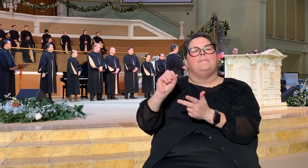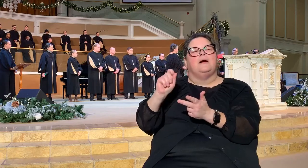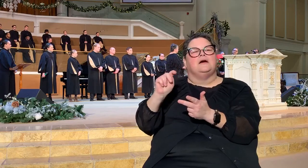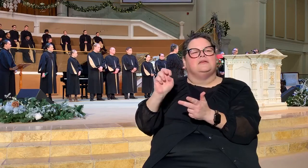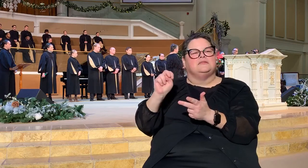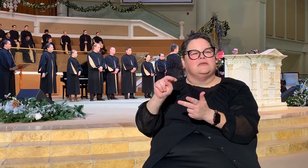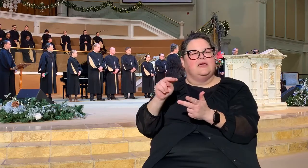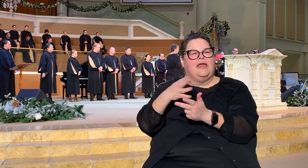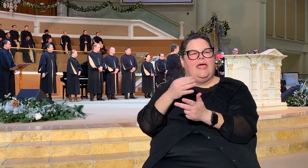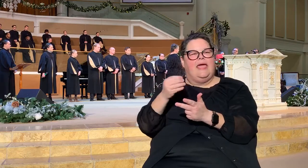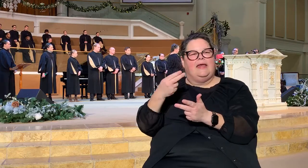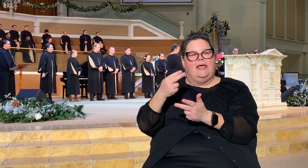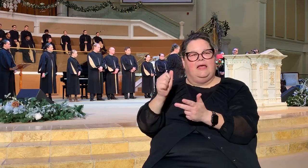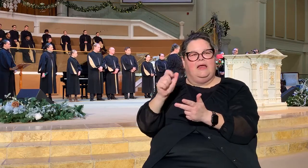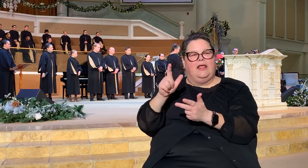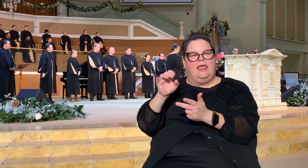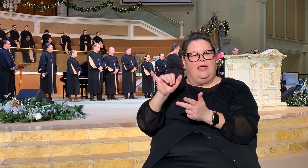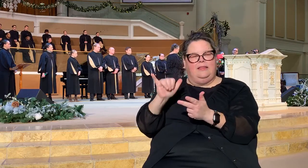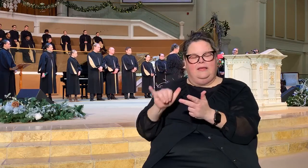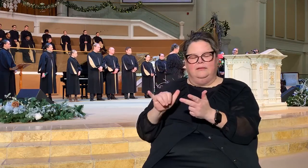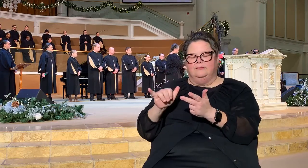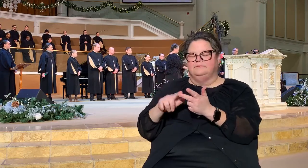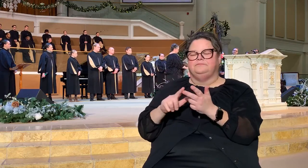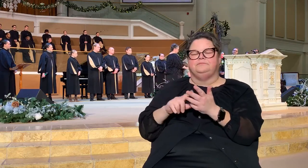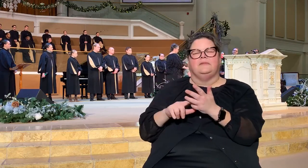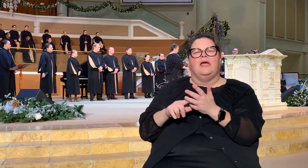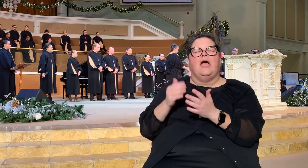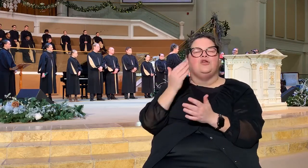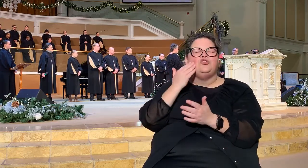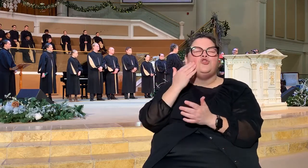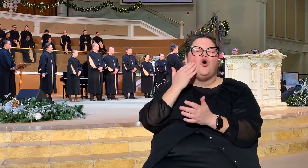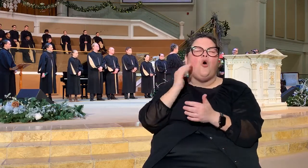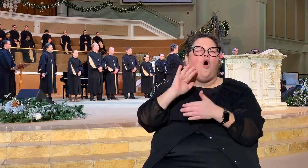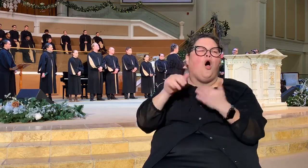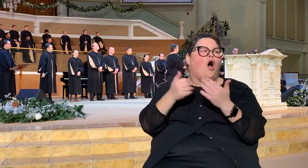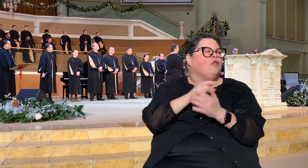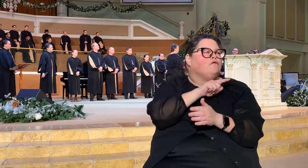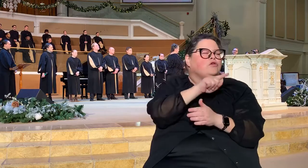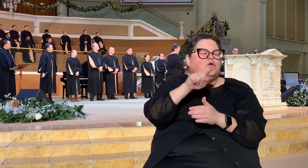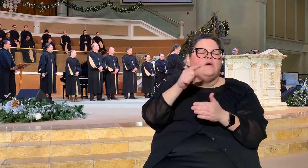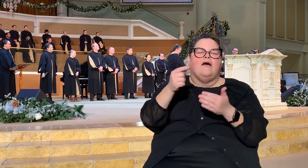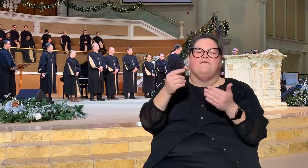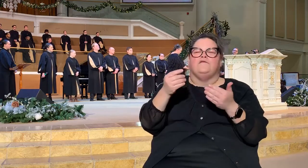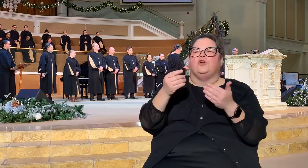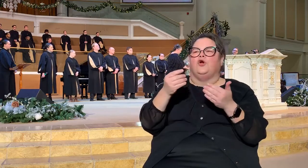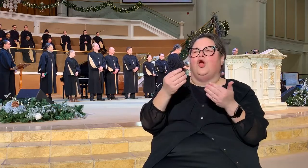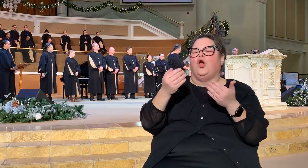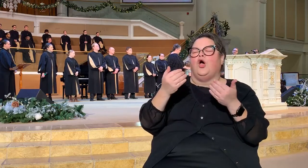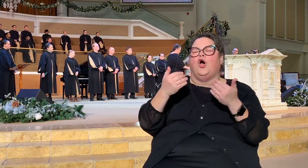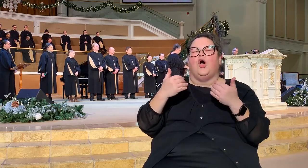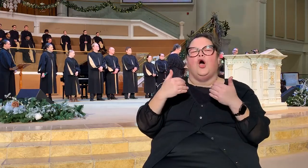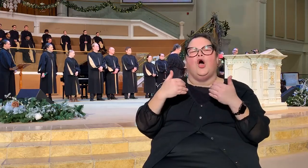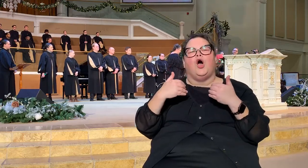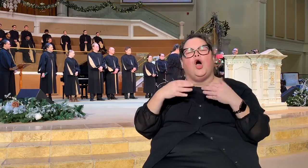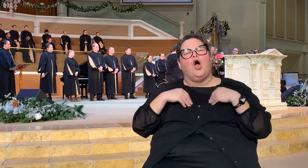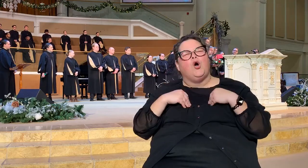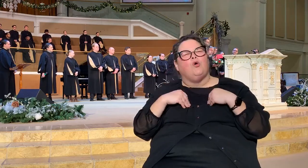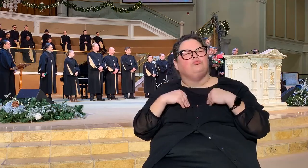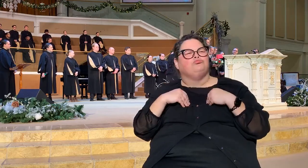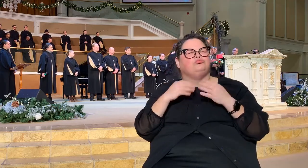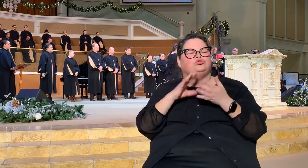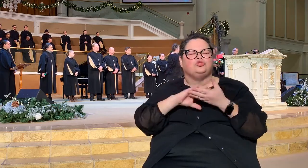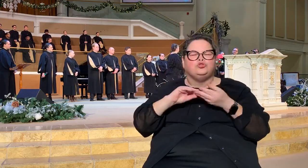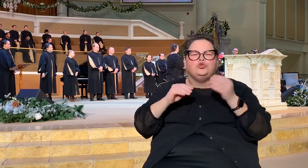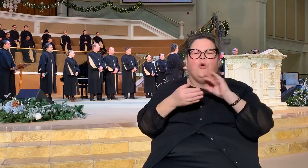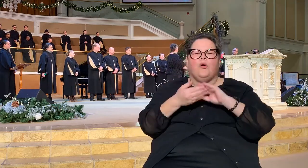here. And I know each one of you have your own story about how God orchestrated your steps to this church. And tonight,